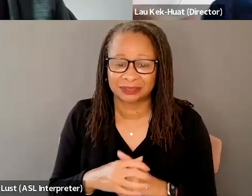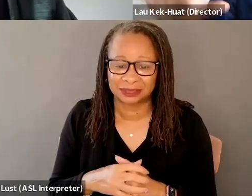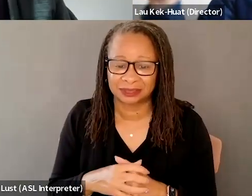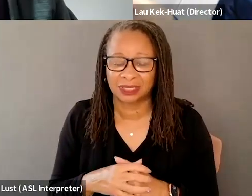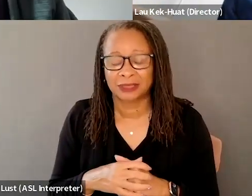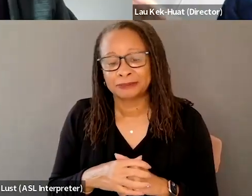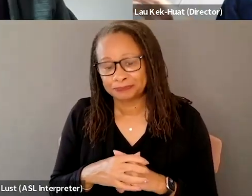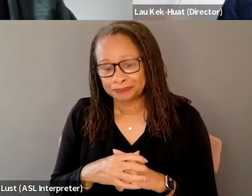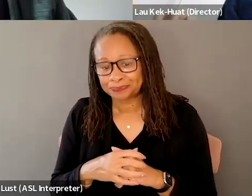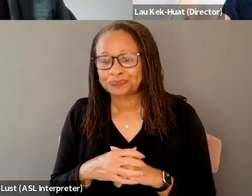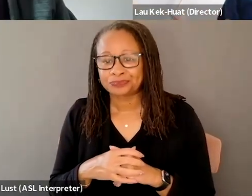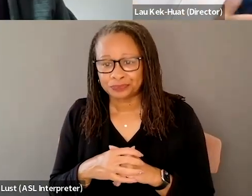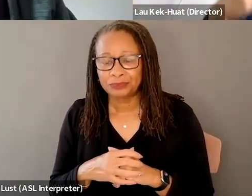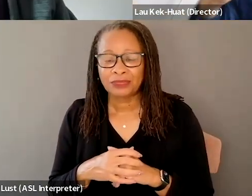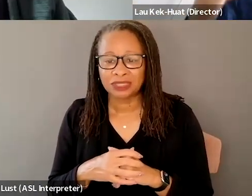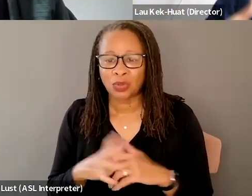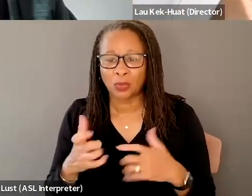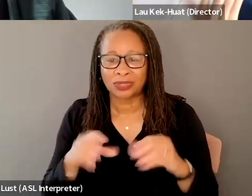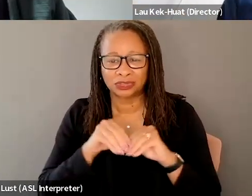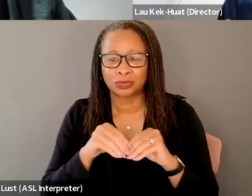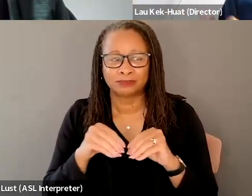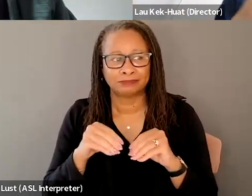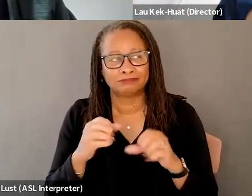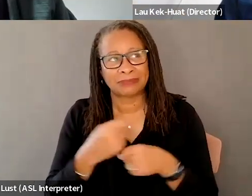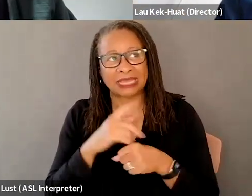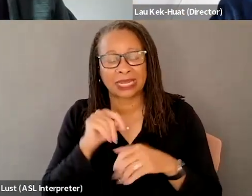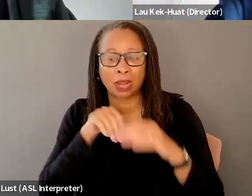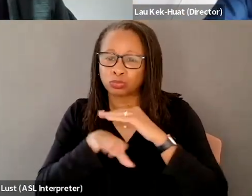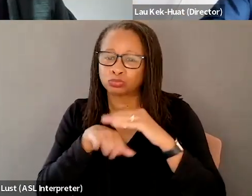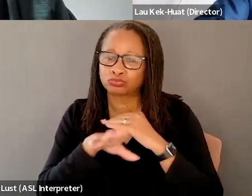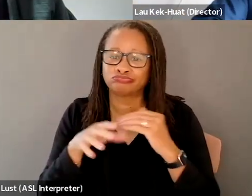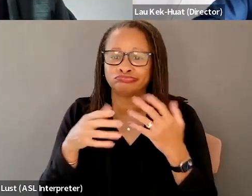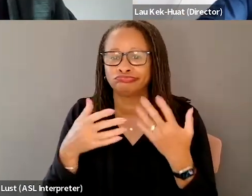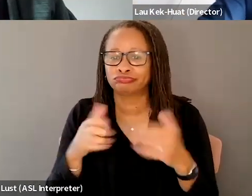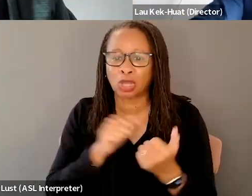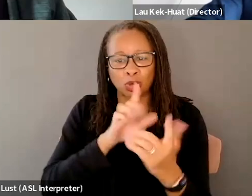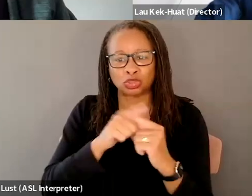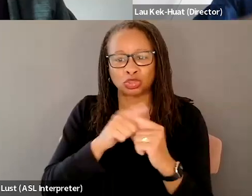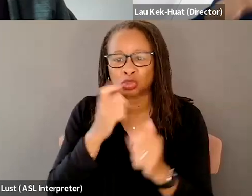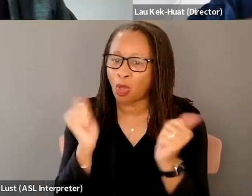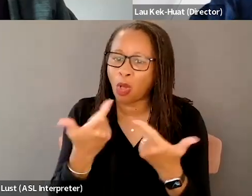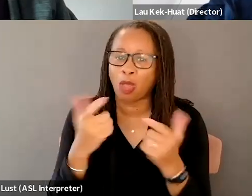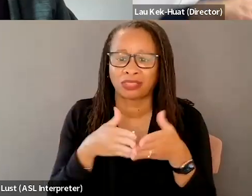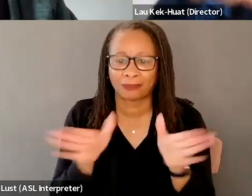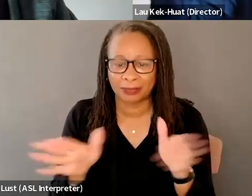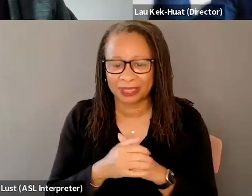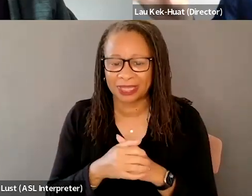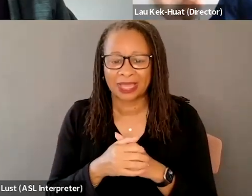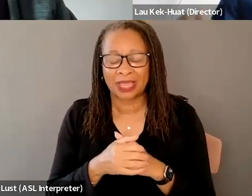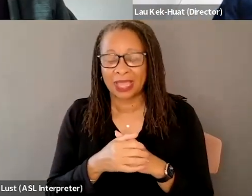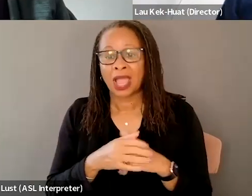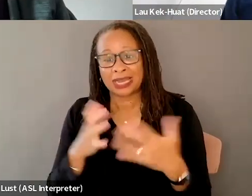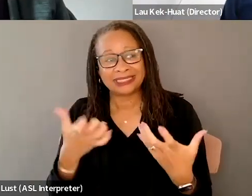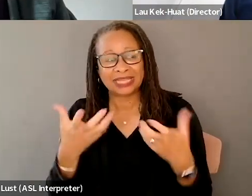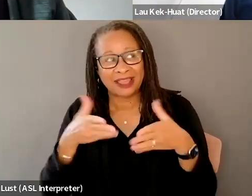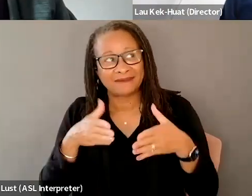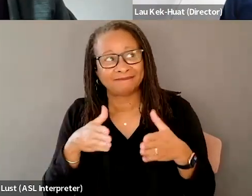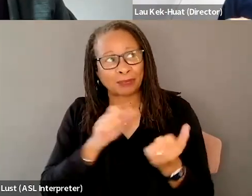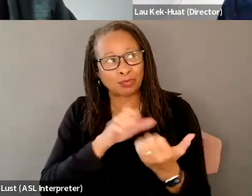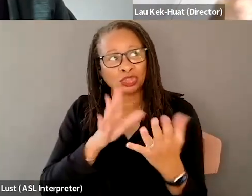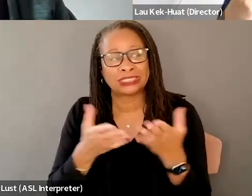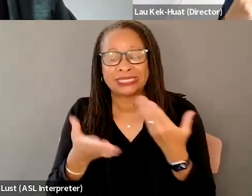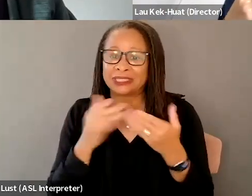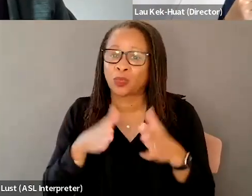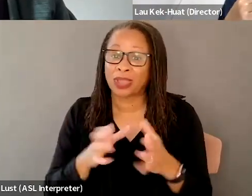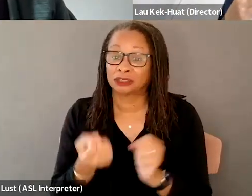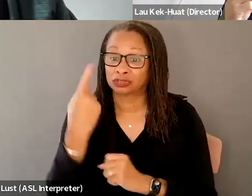all the publics. So I have to tell all the background in a very easy ways. understandable to everyone. So